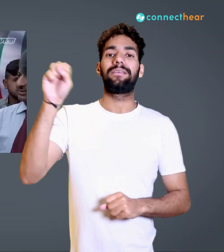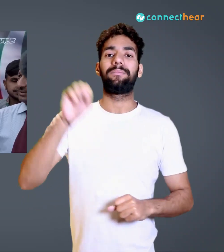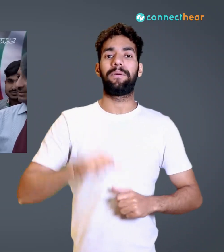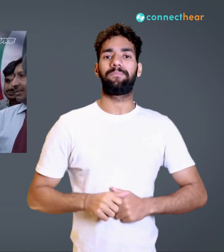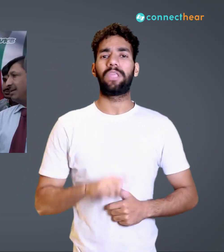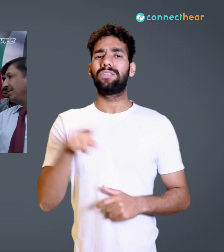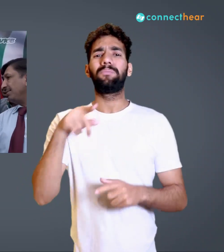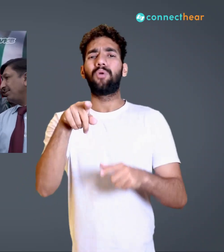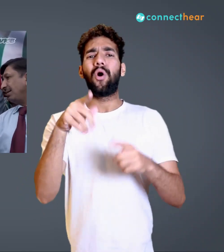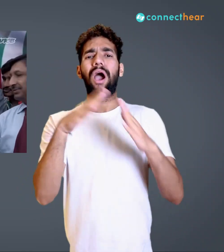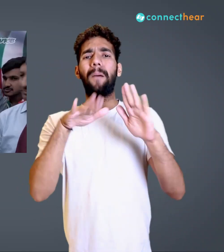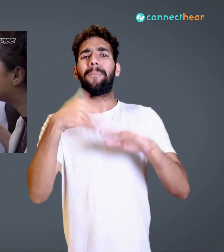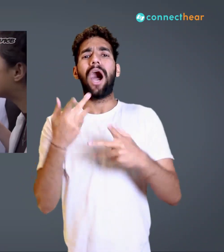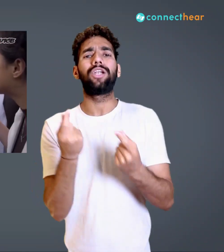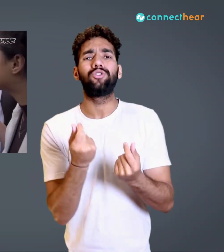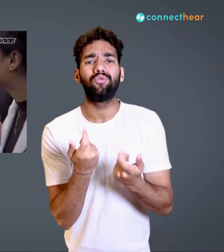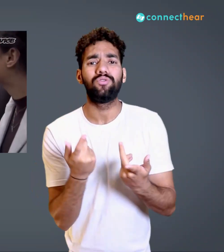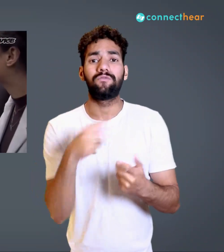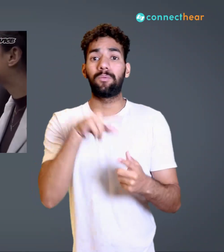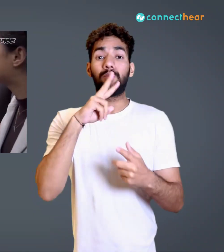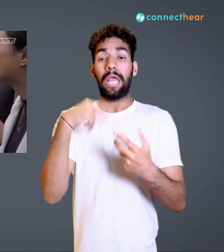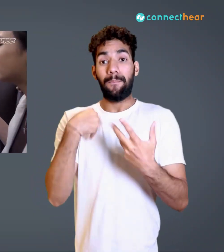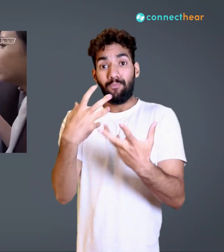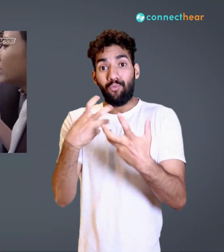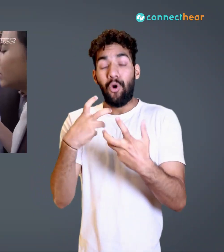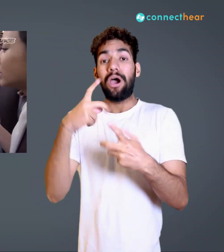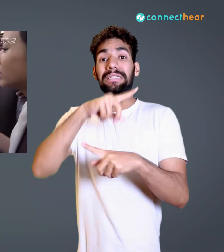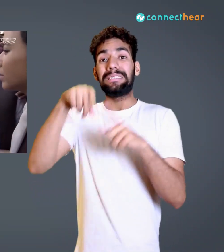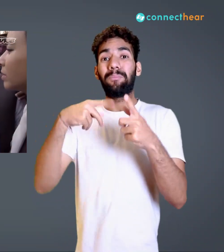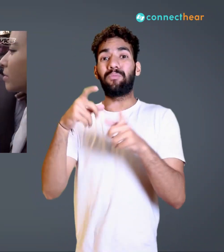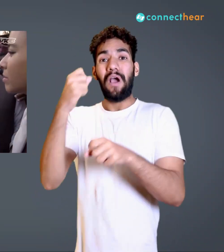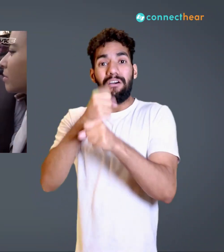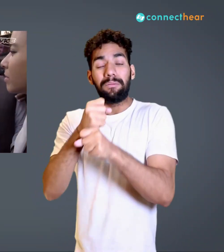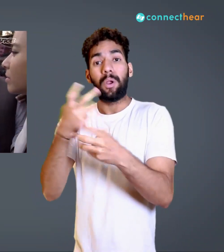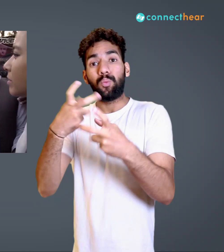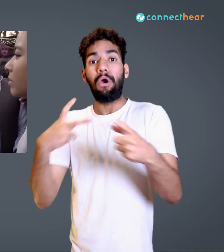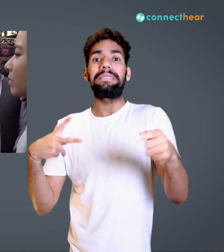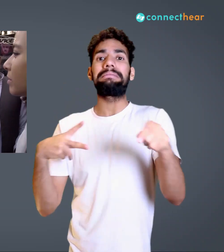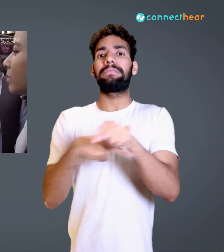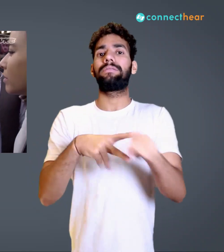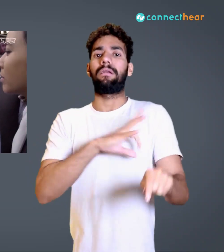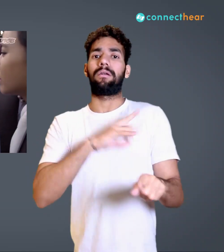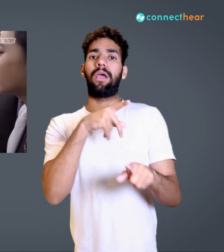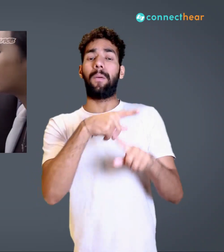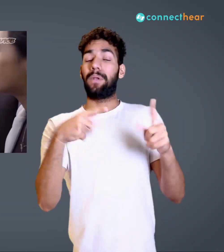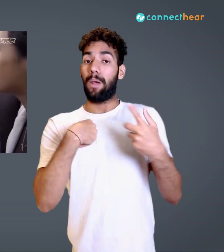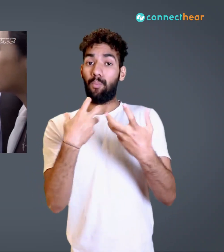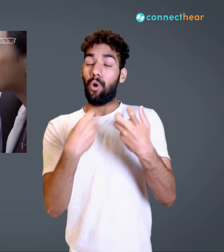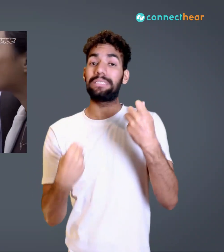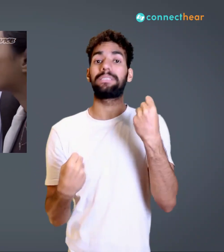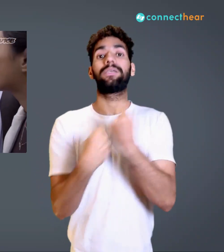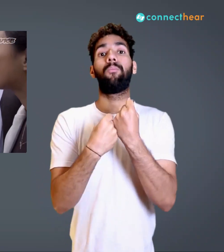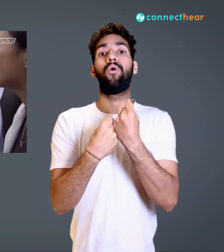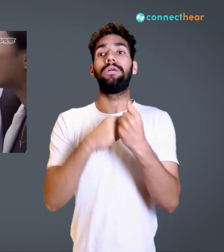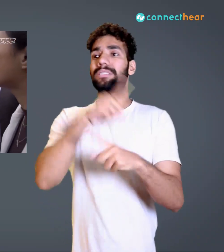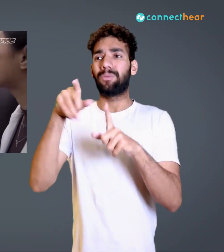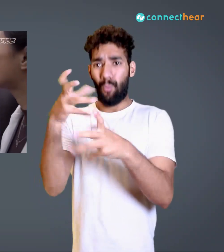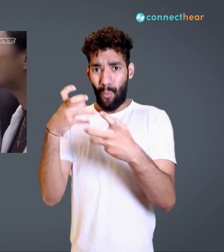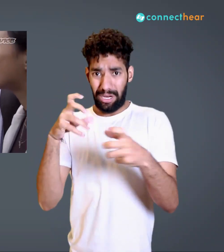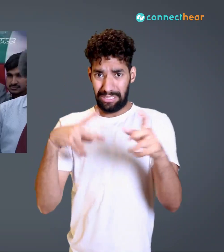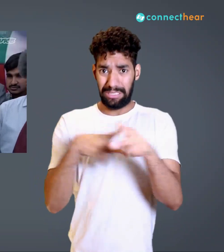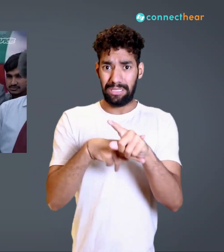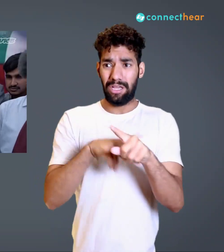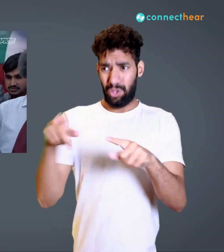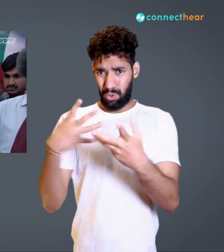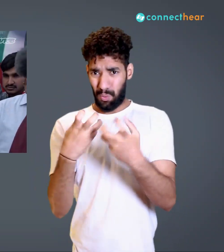Why are you outside his house right now? Without the government, imported government has arrived here to arrest